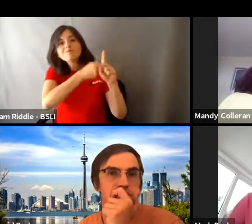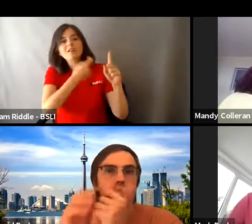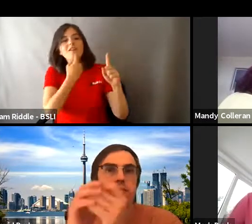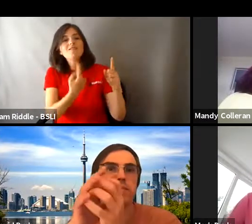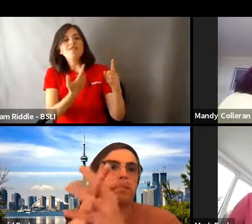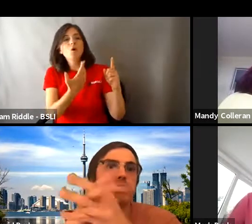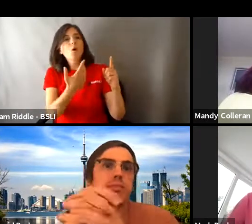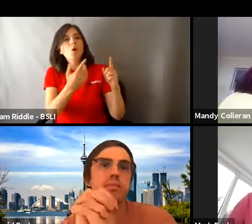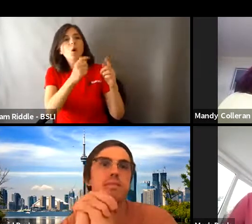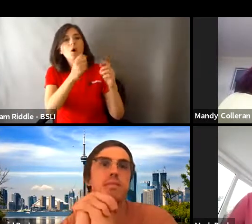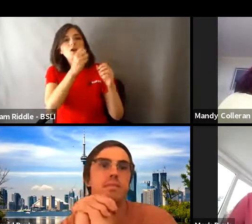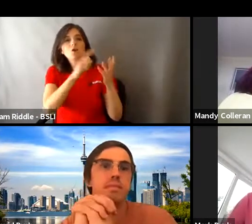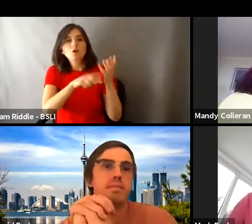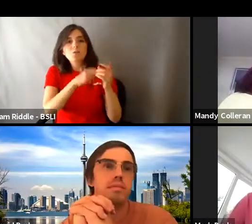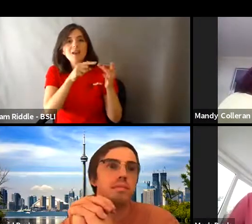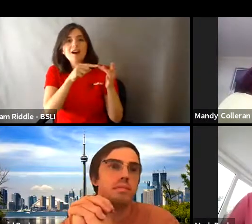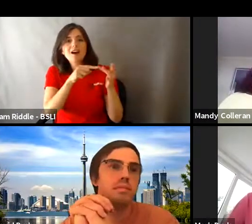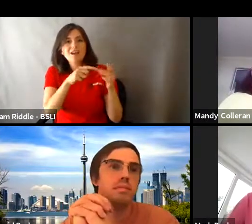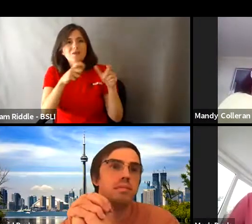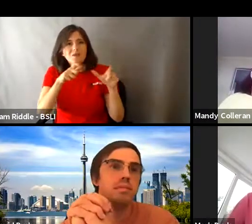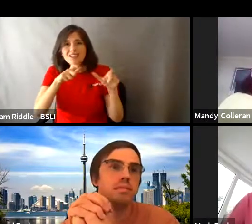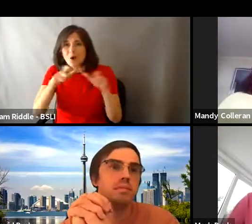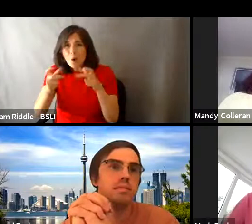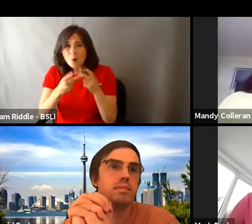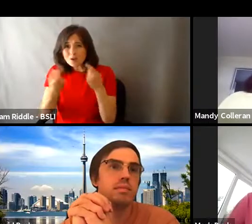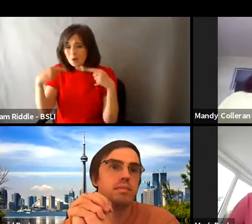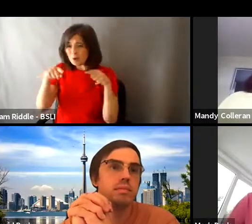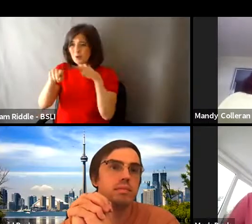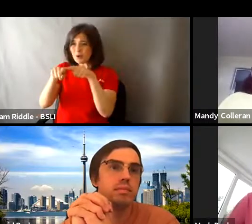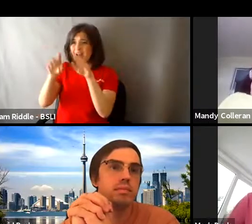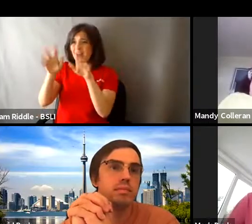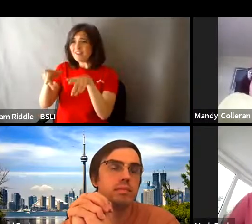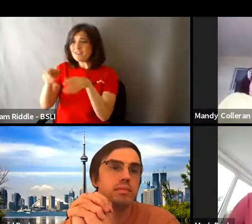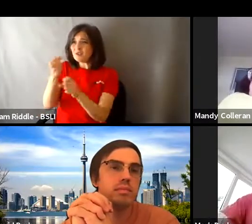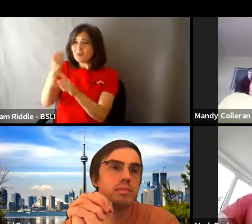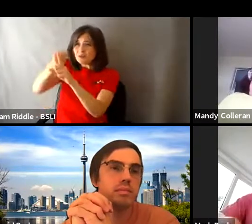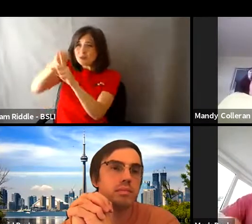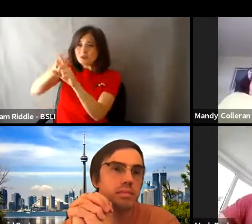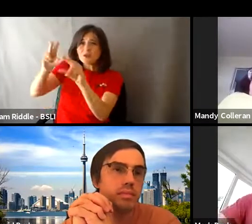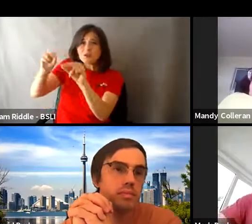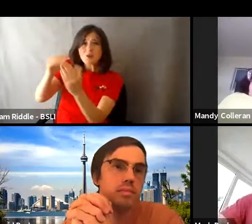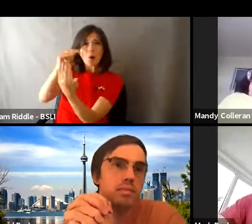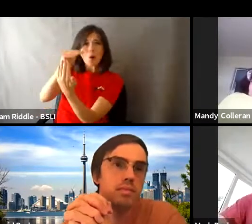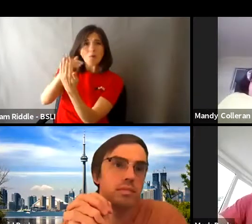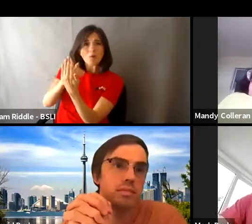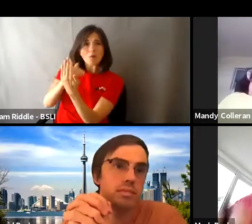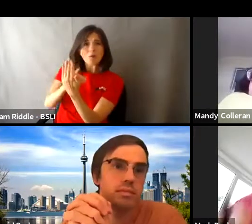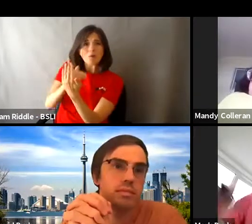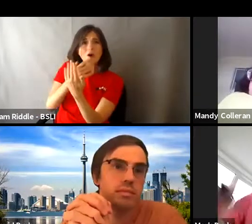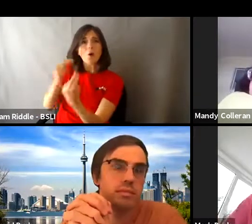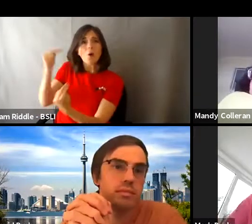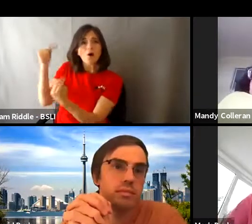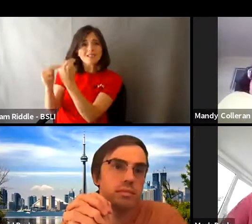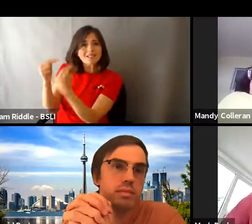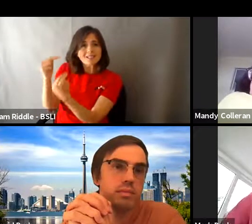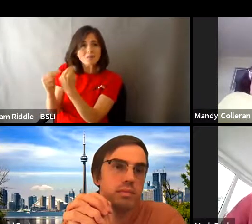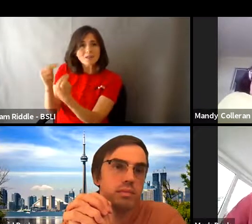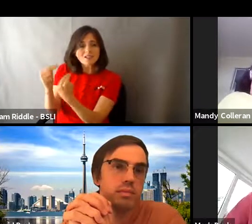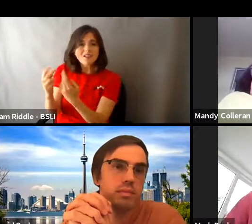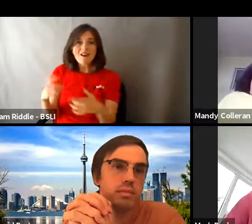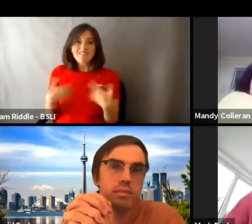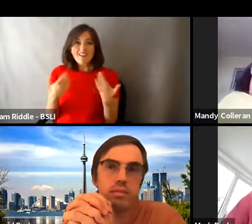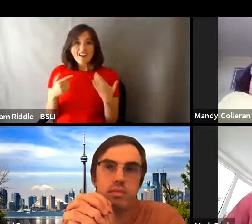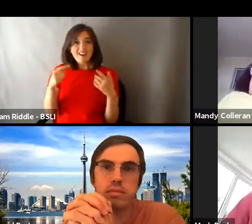against conditionality. We'd still have to fight for a fairer assessment regime. So I see it as a bit of distraction, actually, for the fight